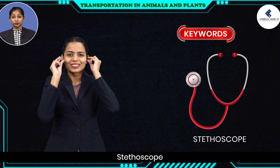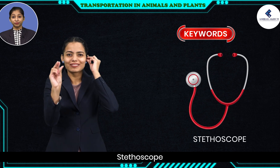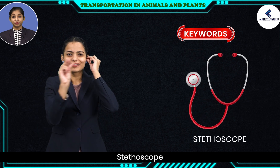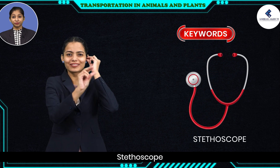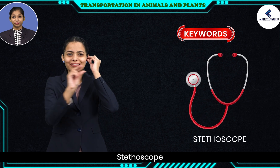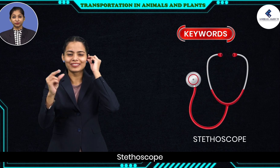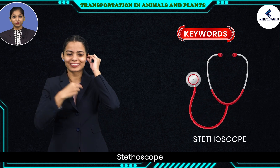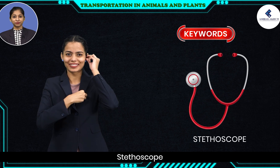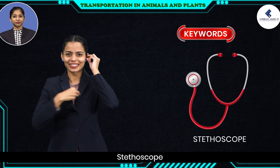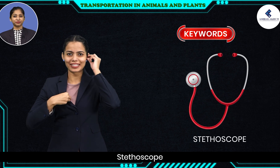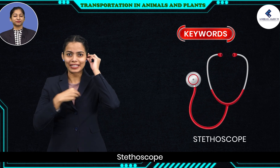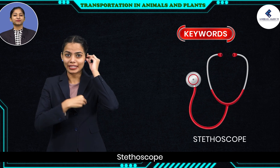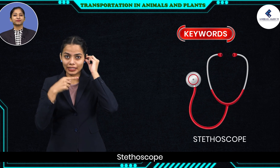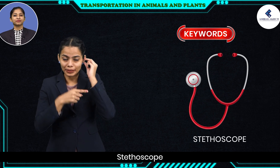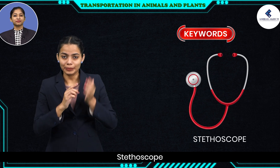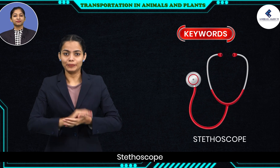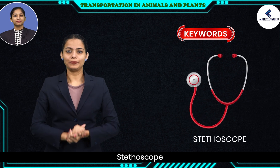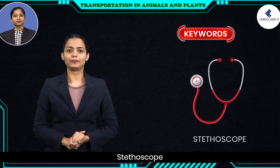stethoscope,